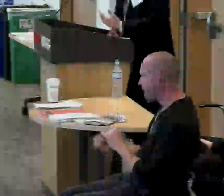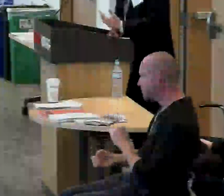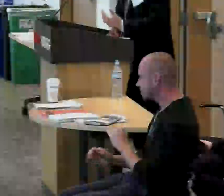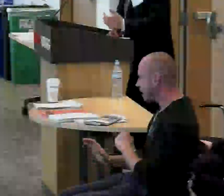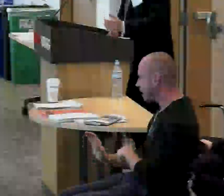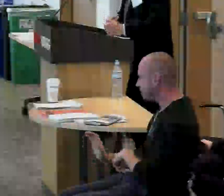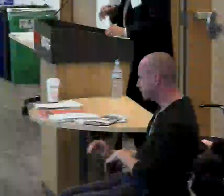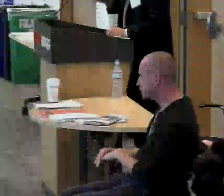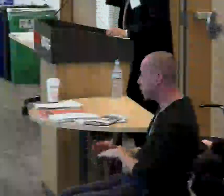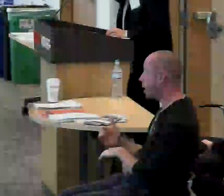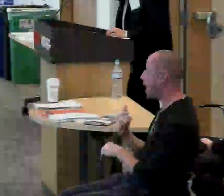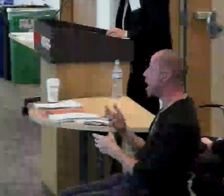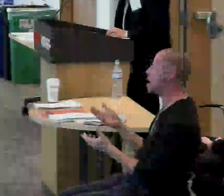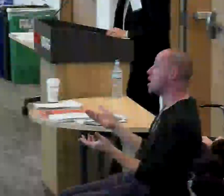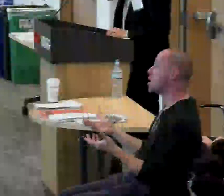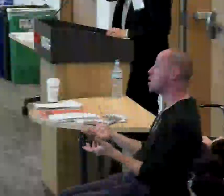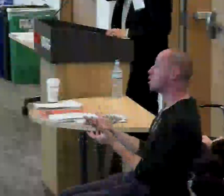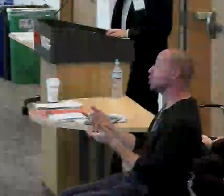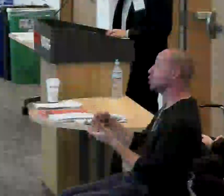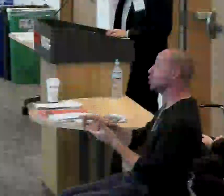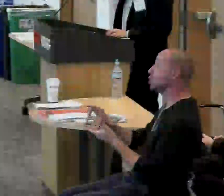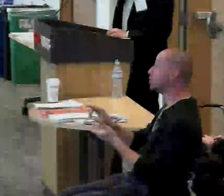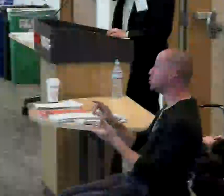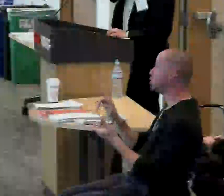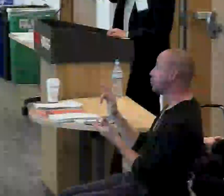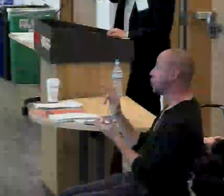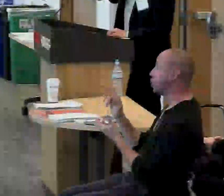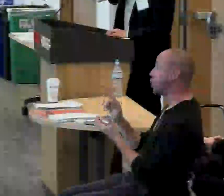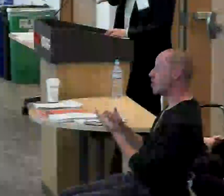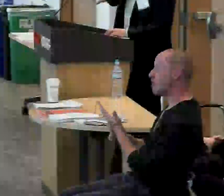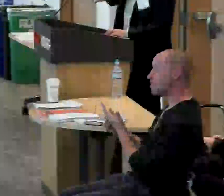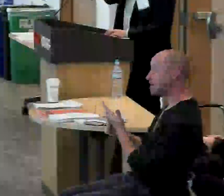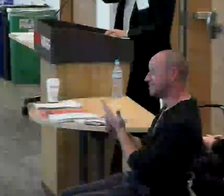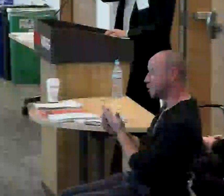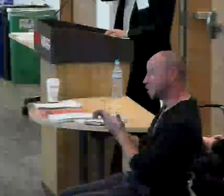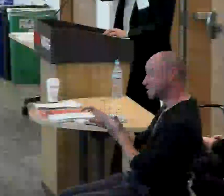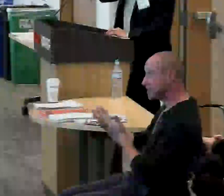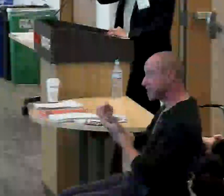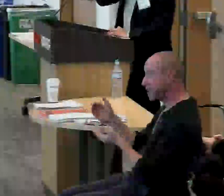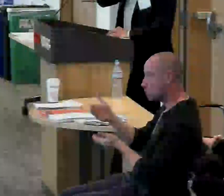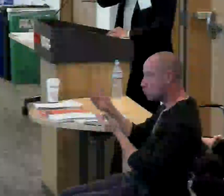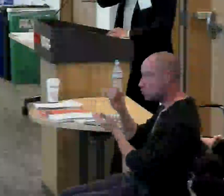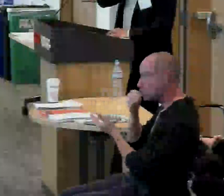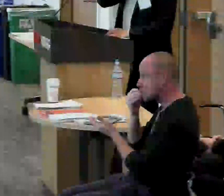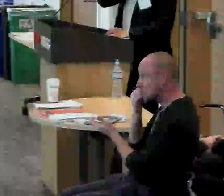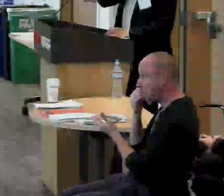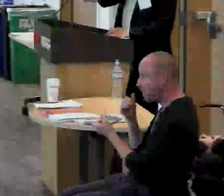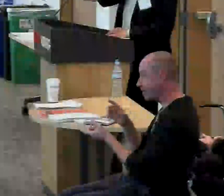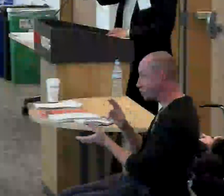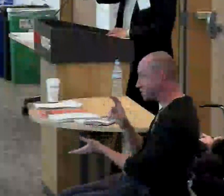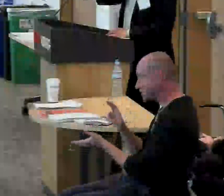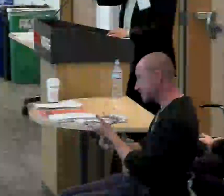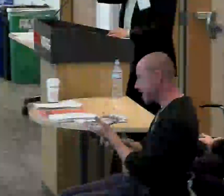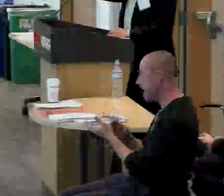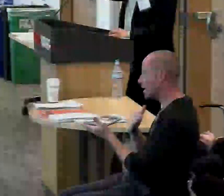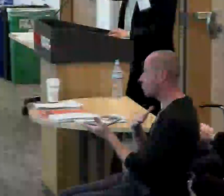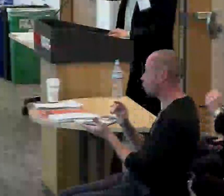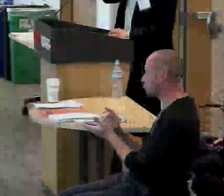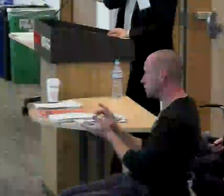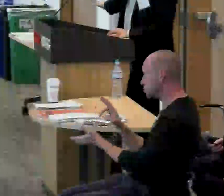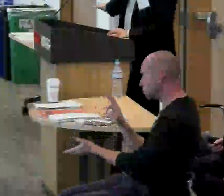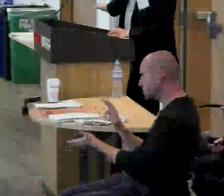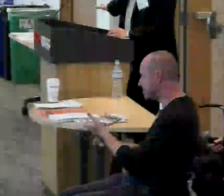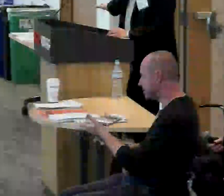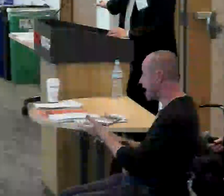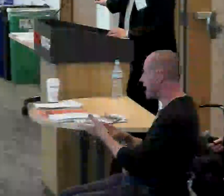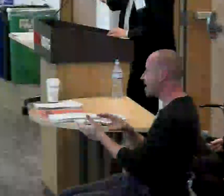I encourage you to take any materials here you didn't, please sign in if you didn't, so we can, or provide your email addresses if you didn't register so that we can